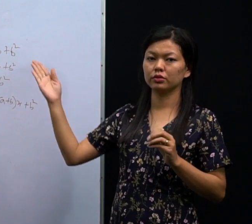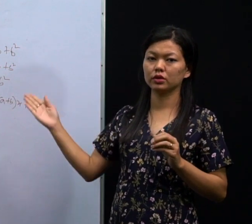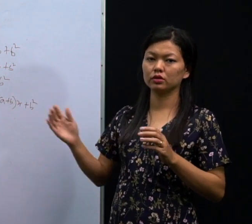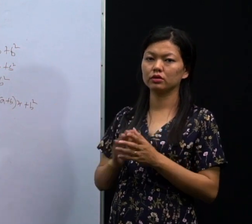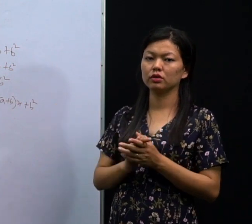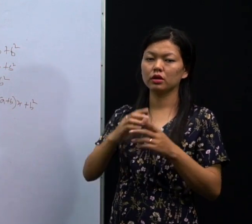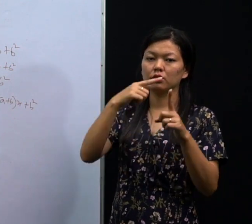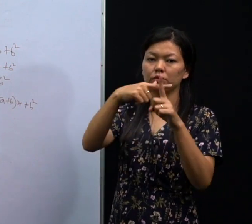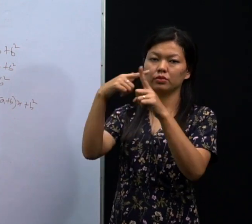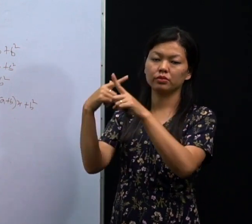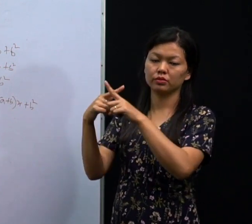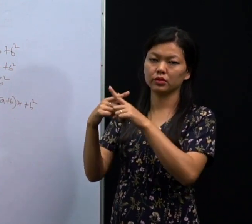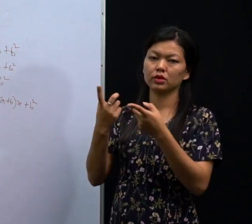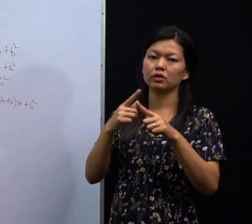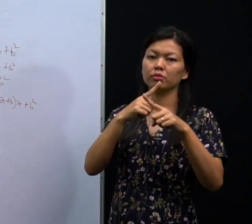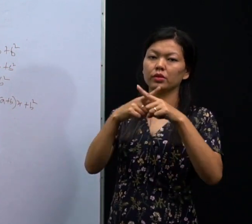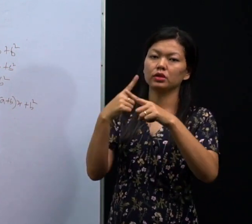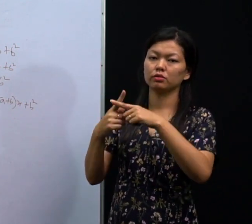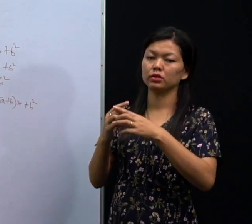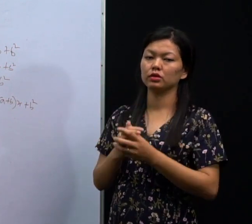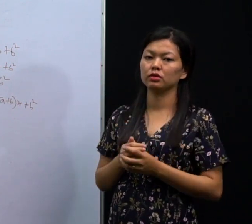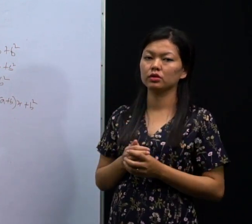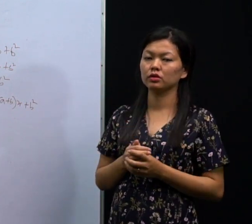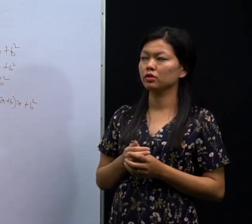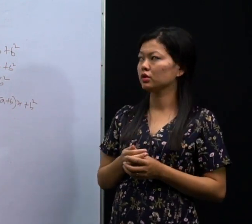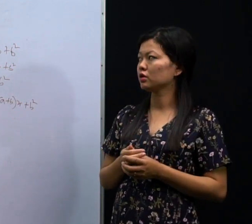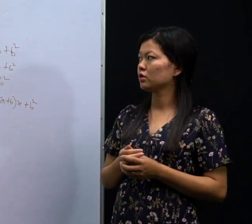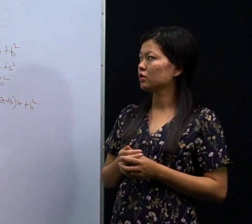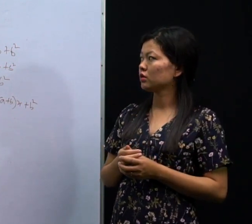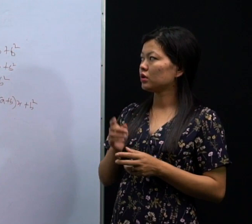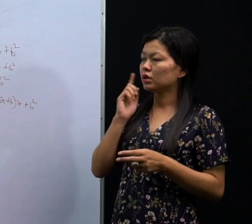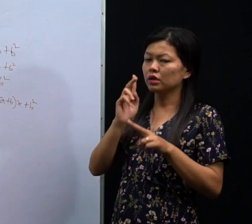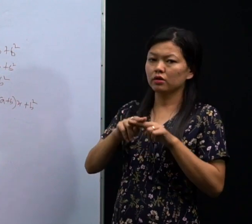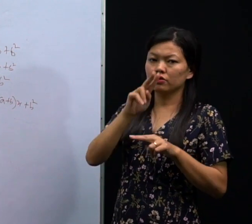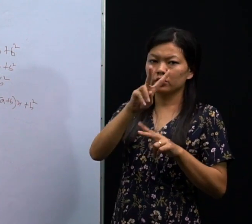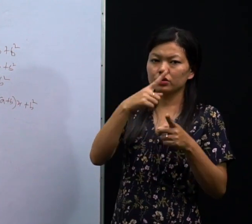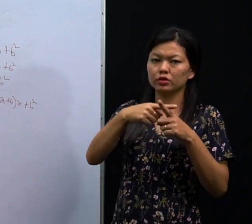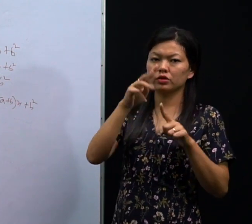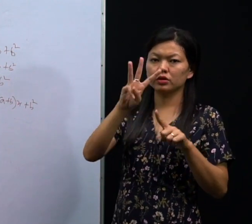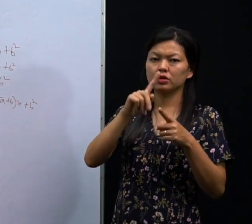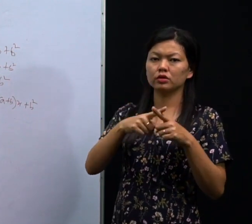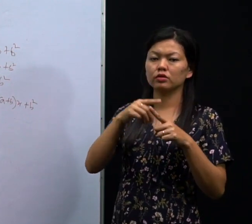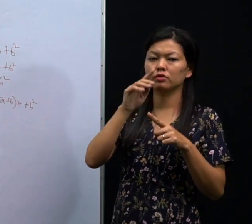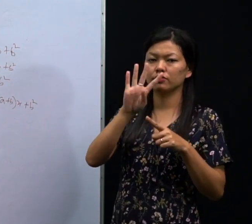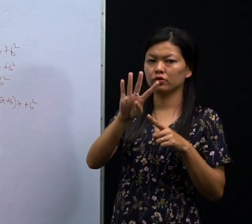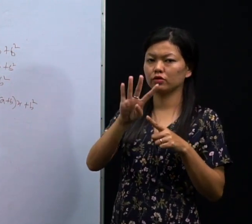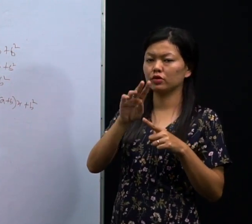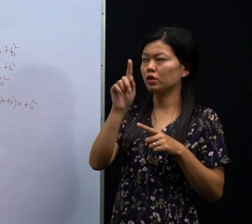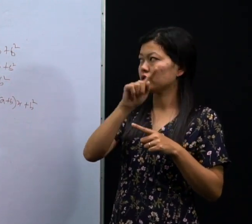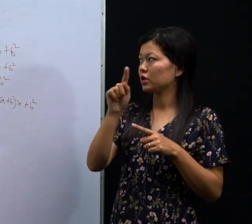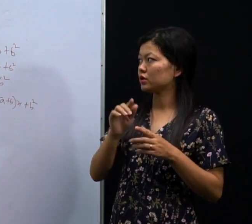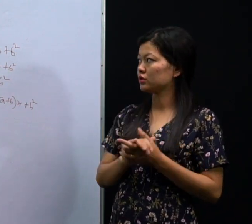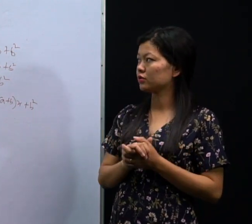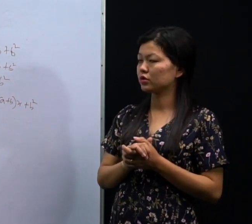here just multiply these two. Because if I write 2 into 3 into 4, someone multiply this one. Look at this.